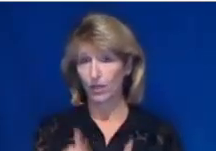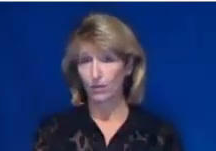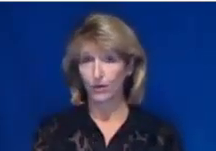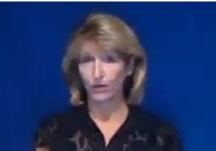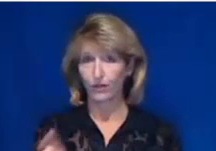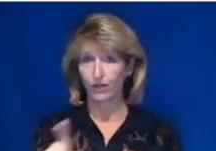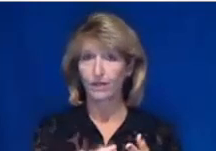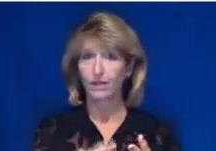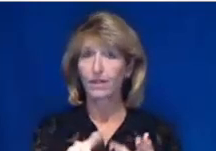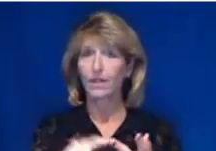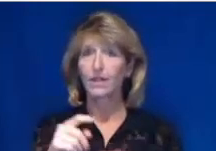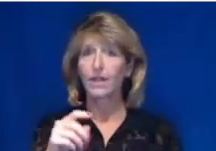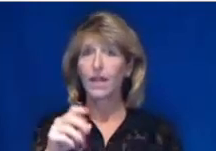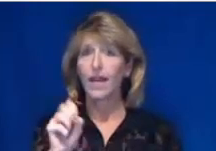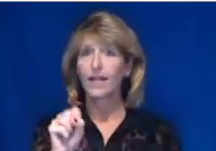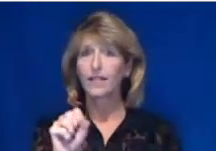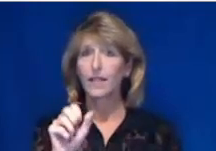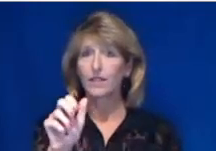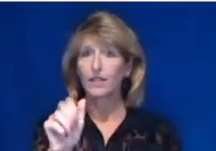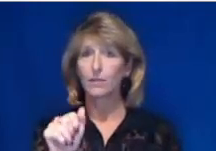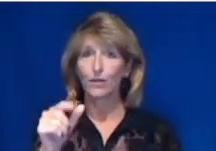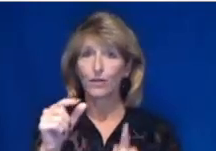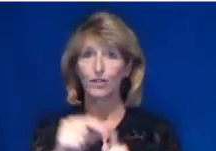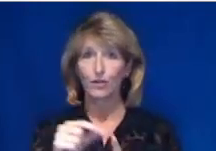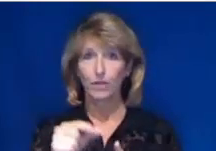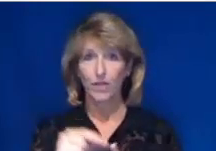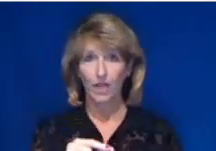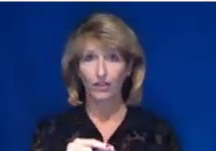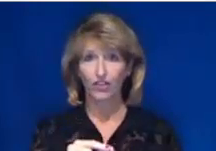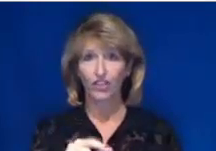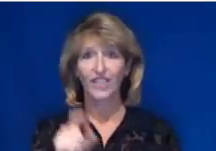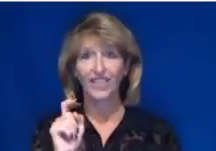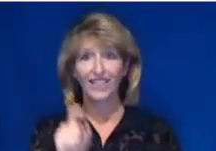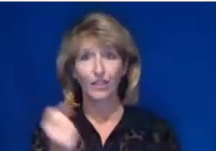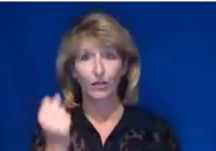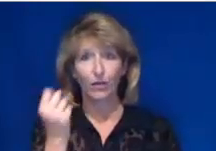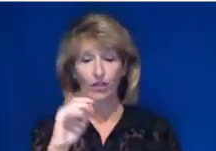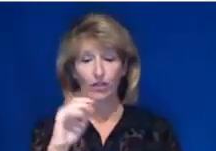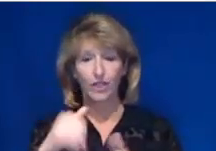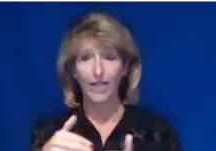think it's related to a substance abuse issue, when really it's not.